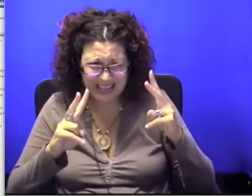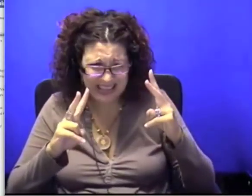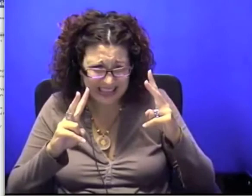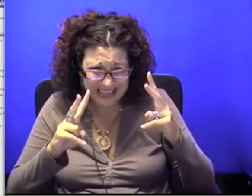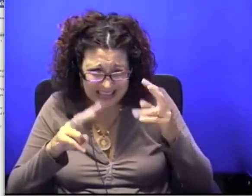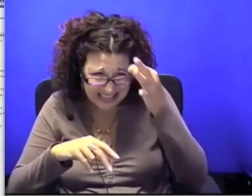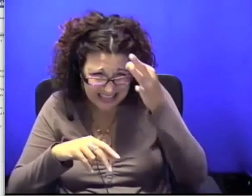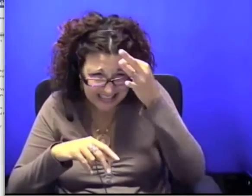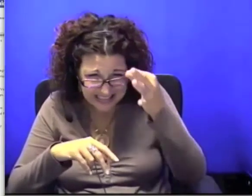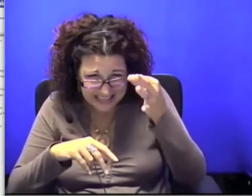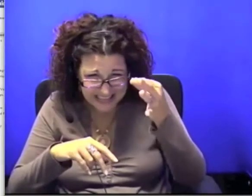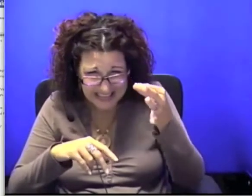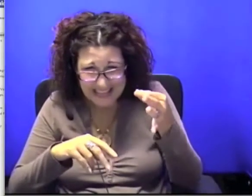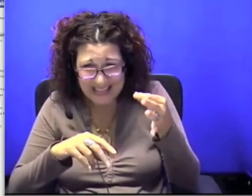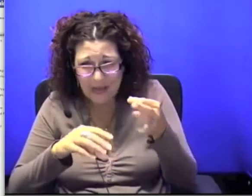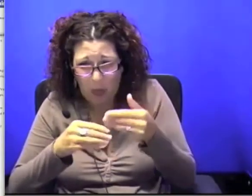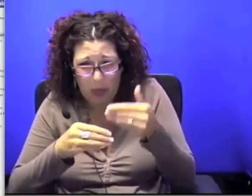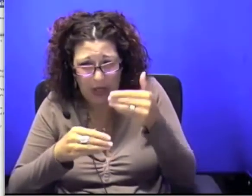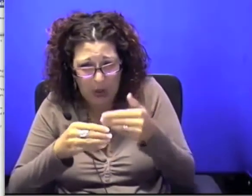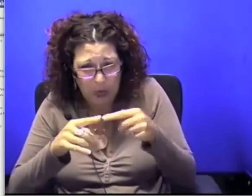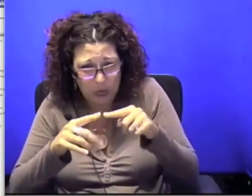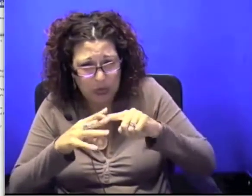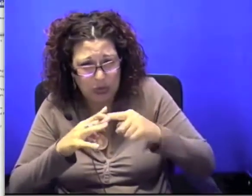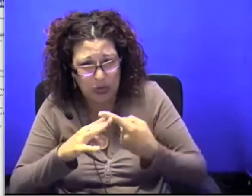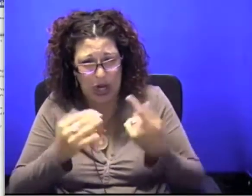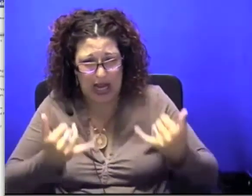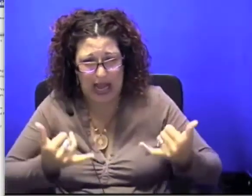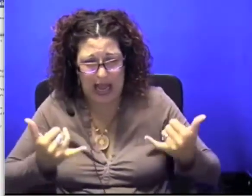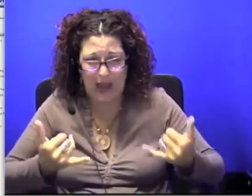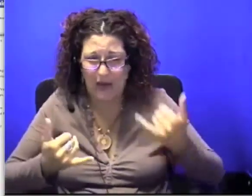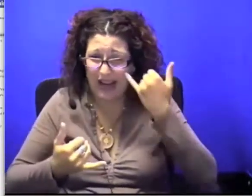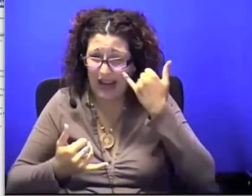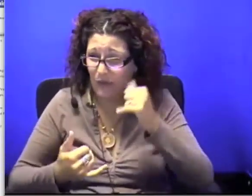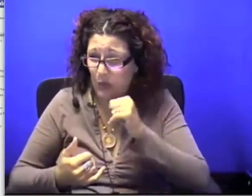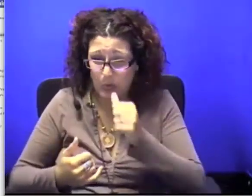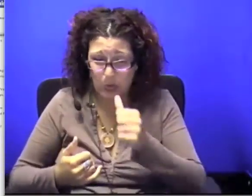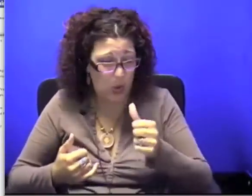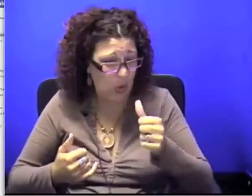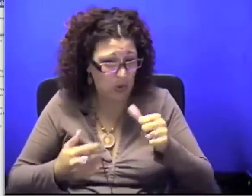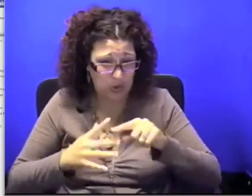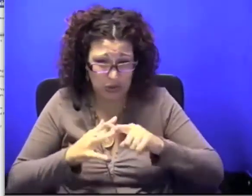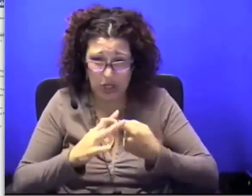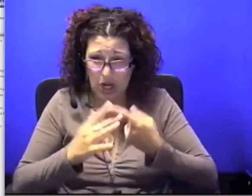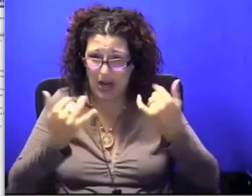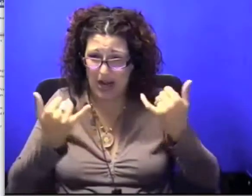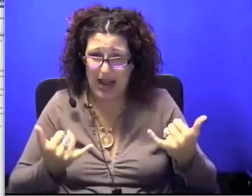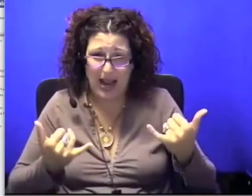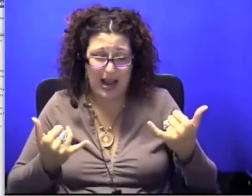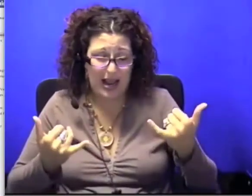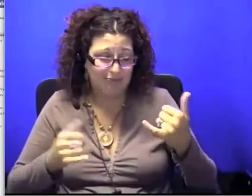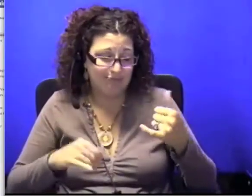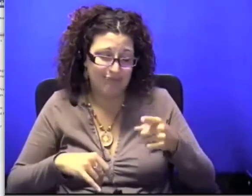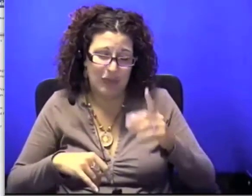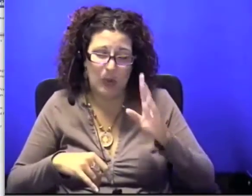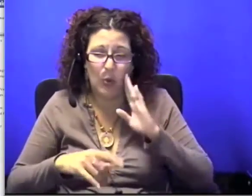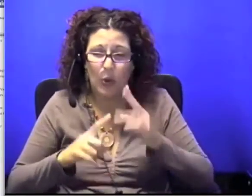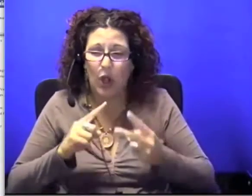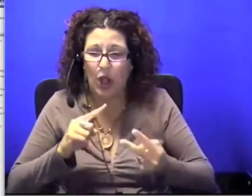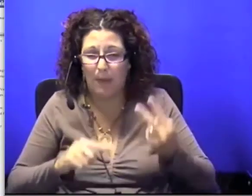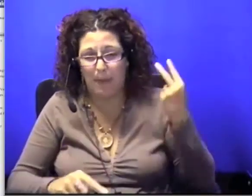very narrow window for us to get started here. And if you don't jump through this window now, you're